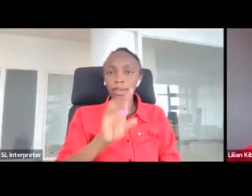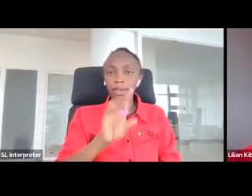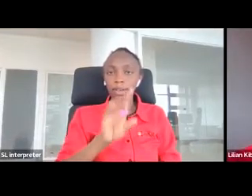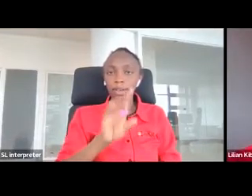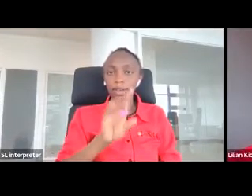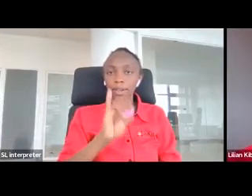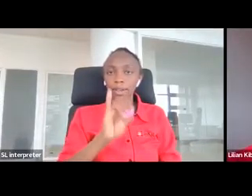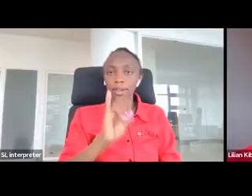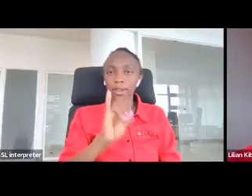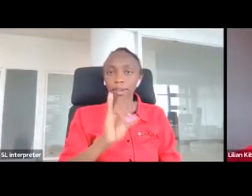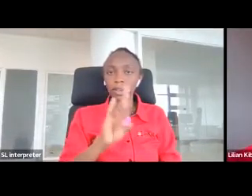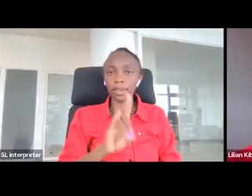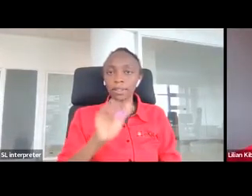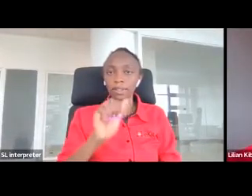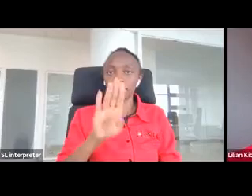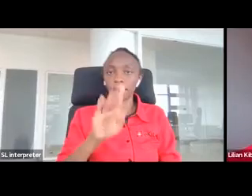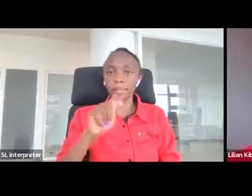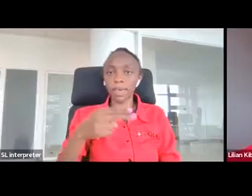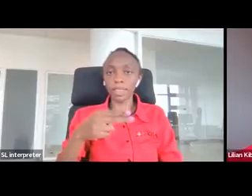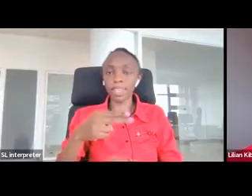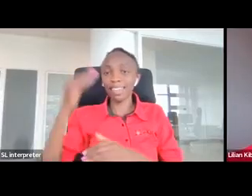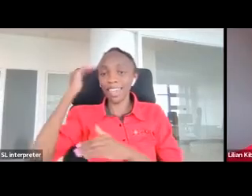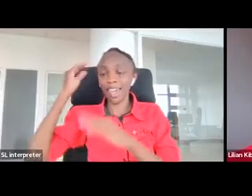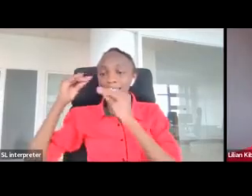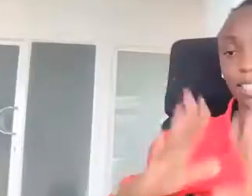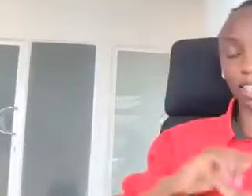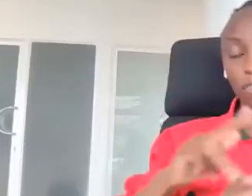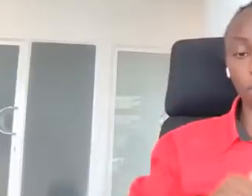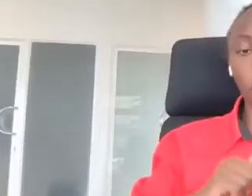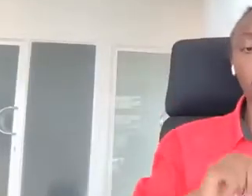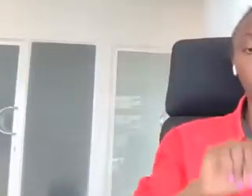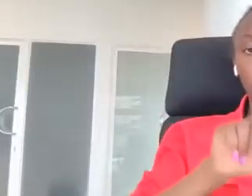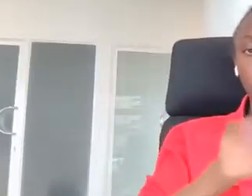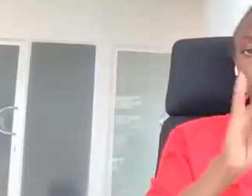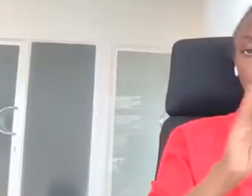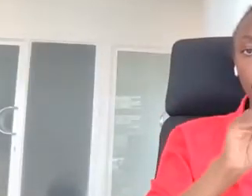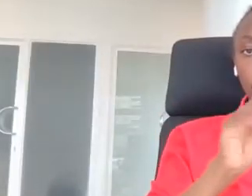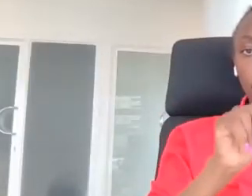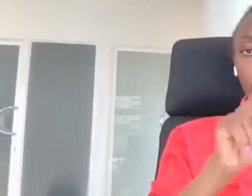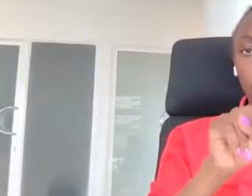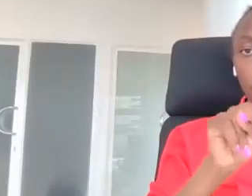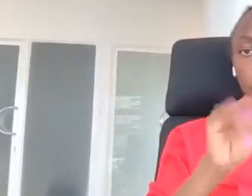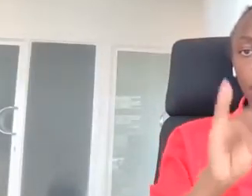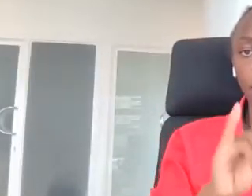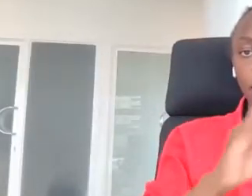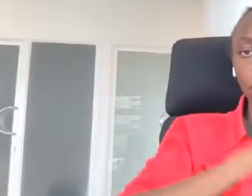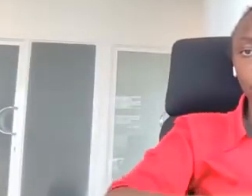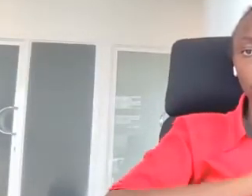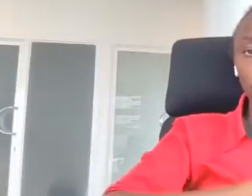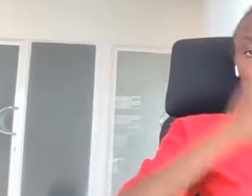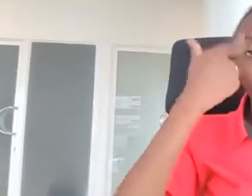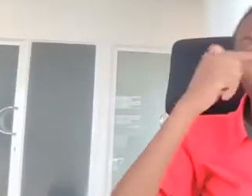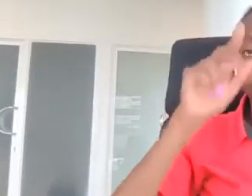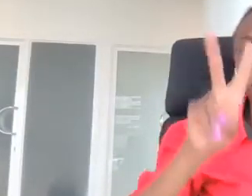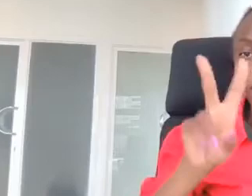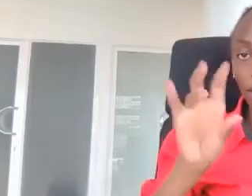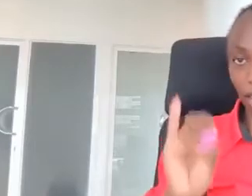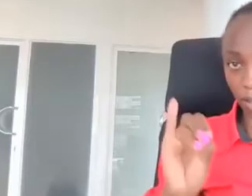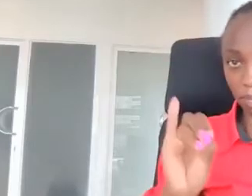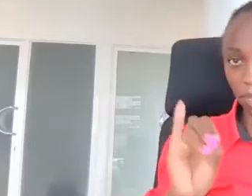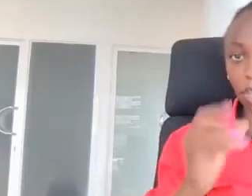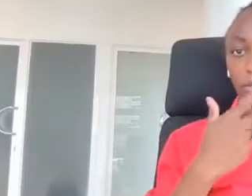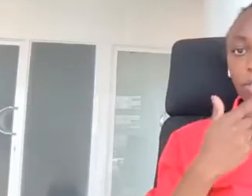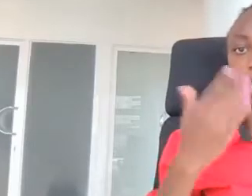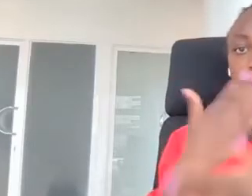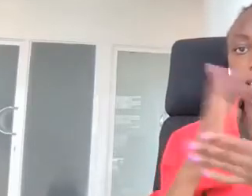from Likoni Visually Impaired School for the Visually Impaired, to say something about one of the winners